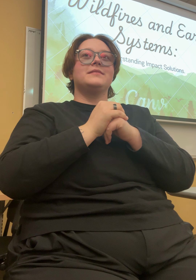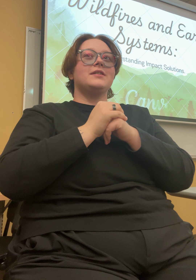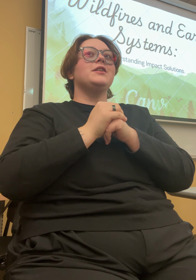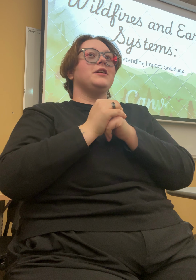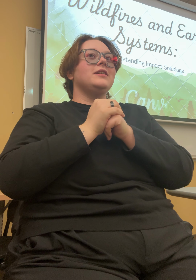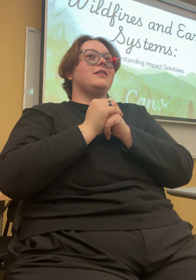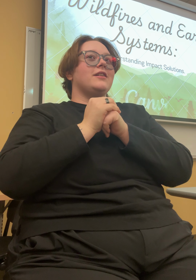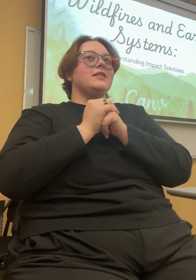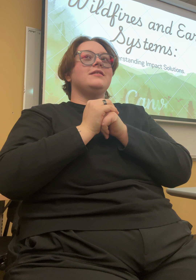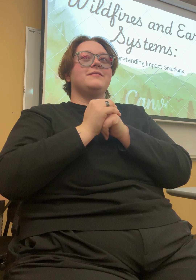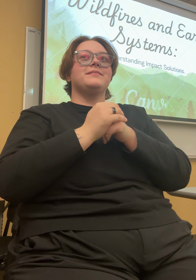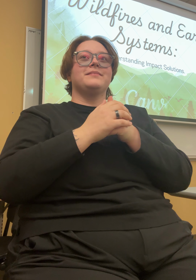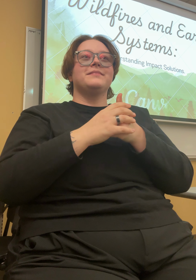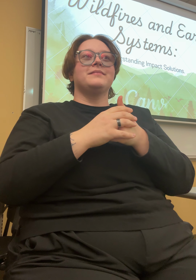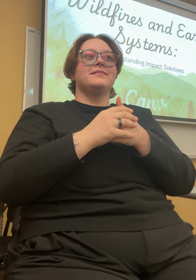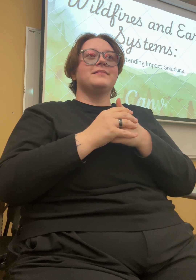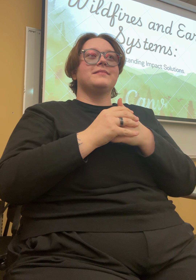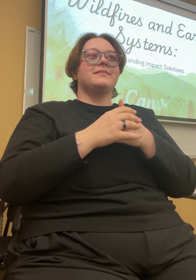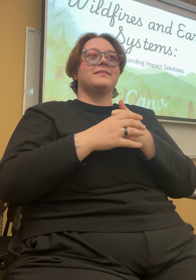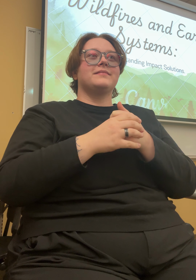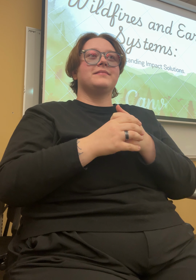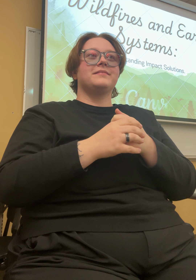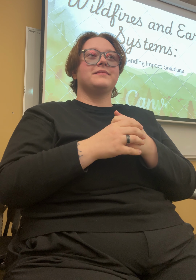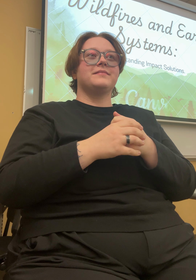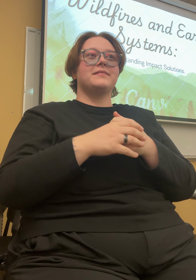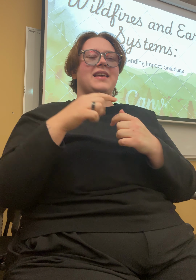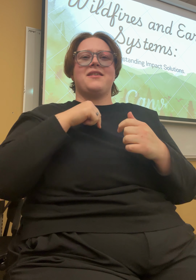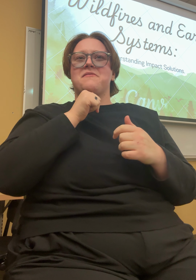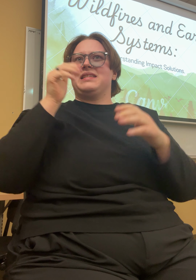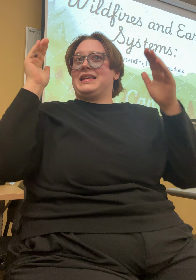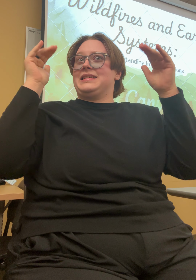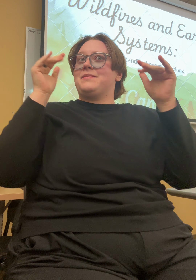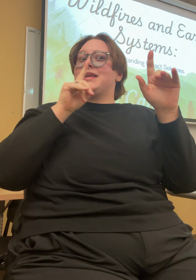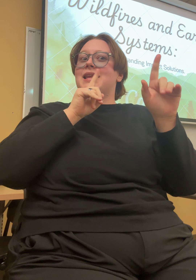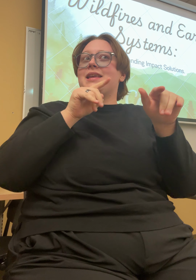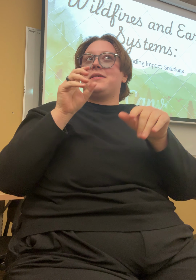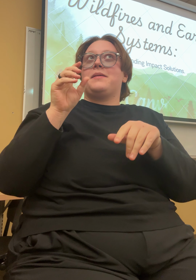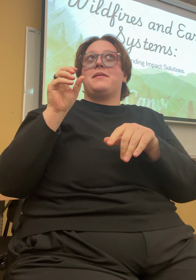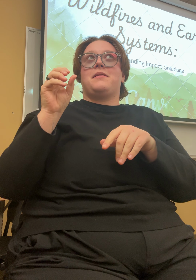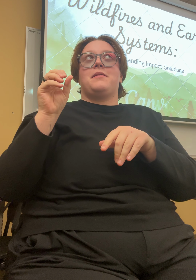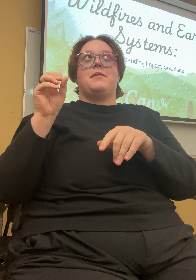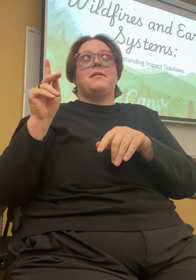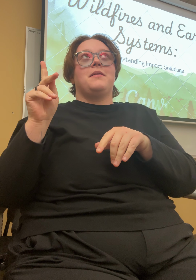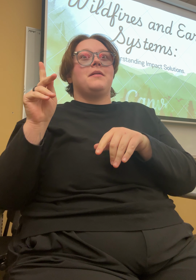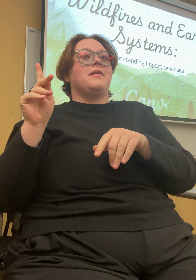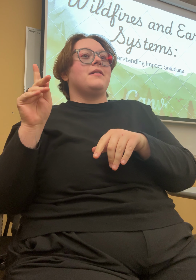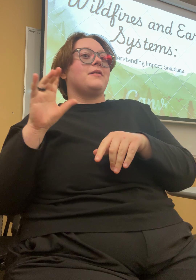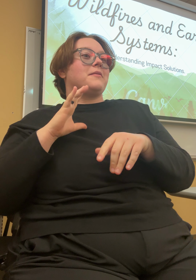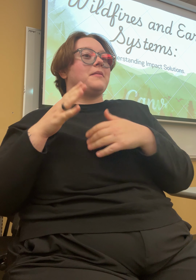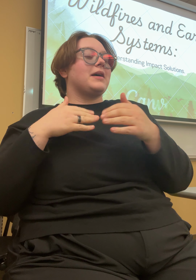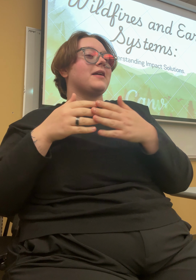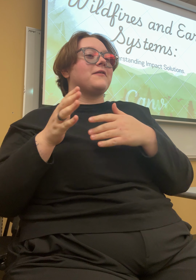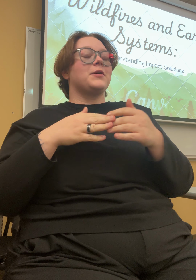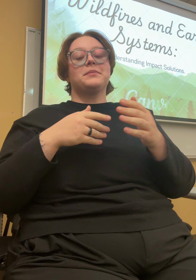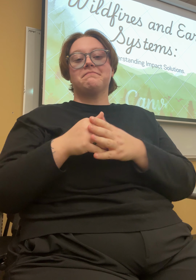Okay, Good, thank you. good. Thank you. Oh, I was good. expecting an answer, but whatever. Okay, so today we're going to be